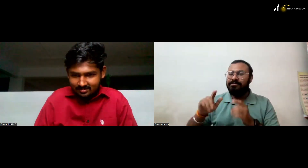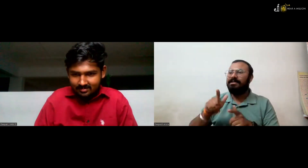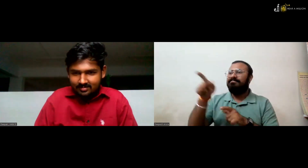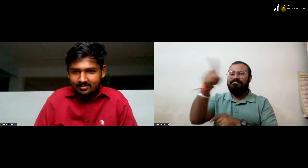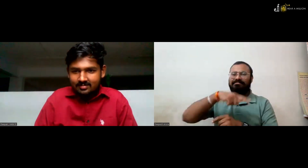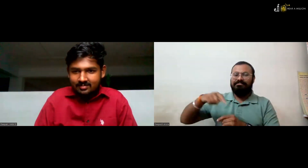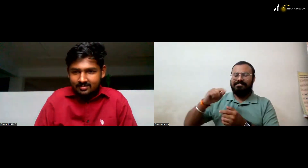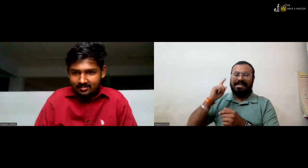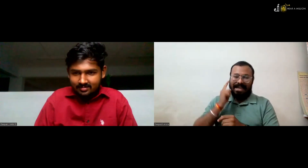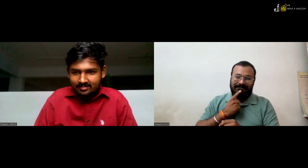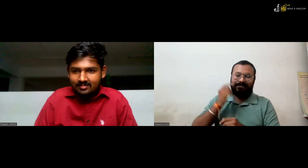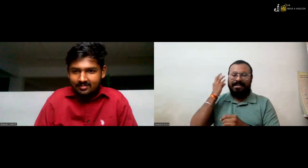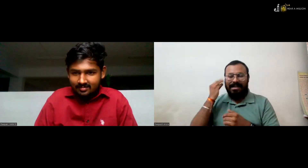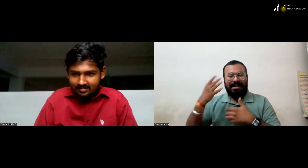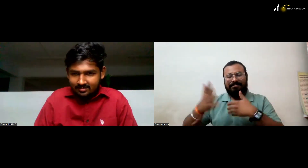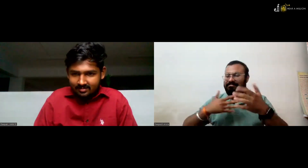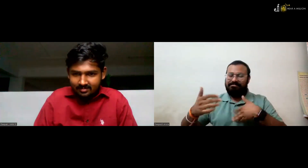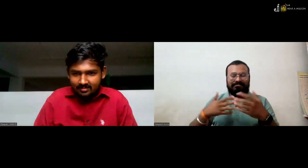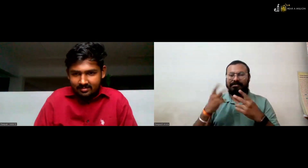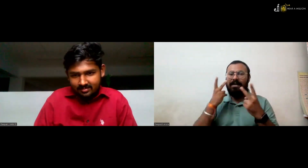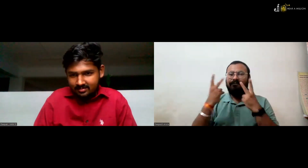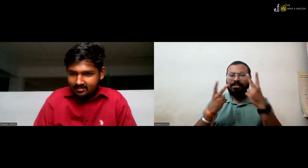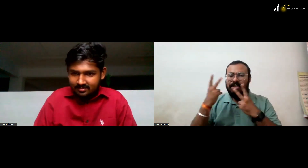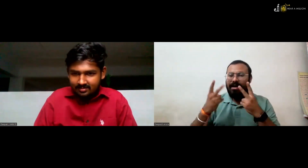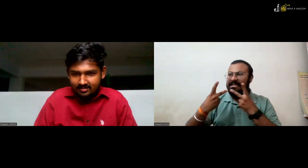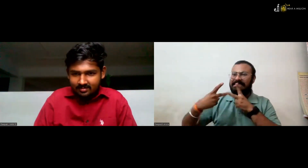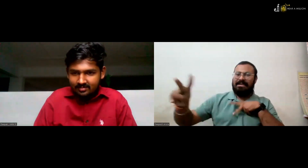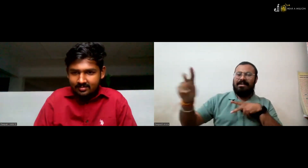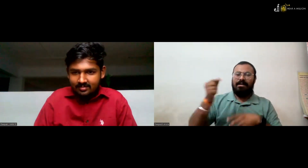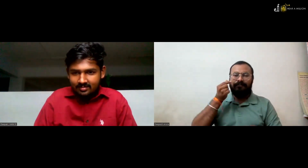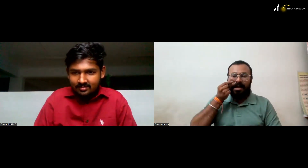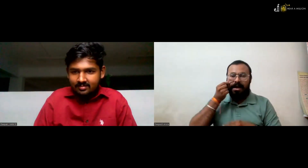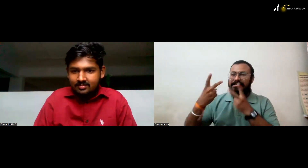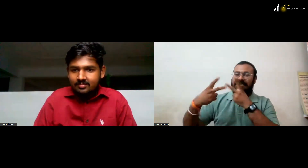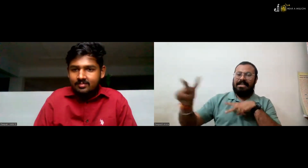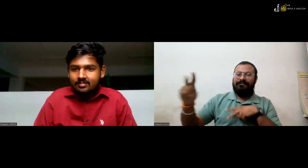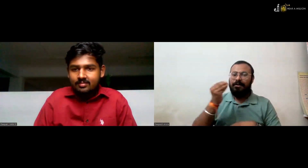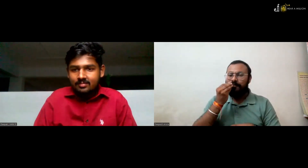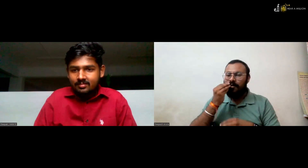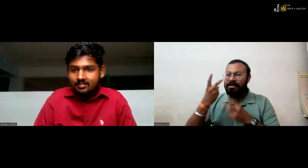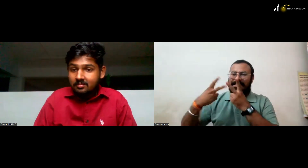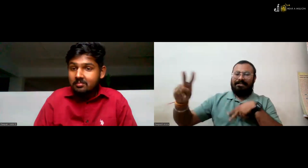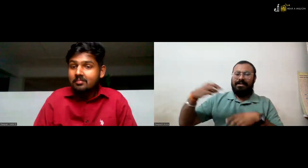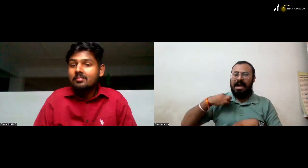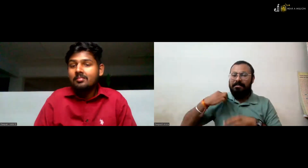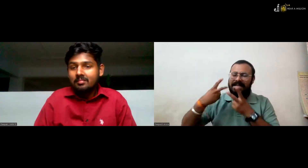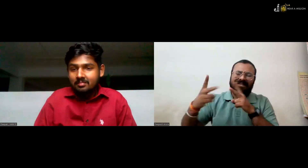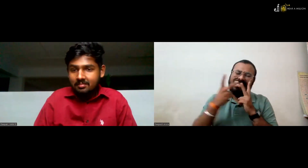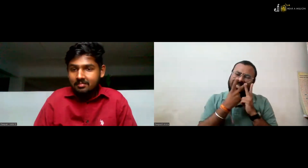culture, in the language of the people, whether they are deaf or hearing, what we see, the